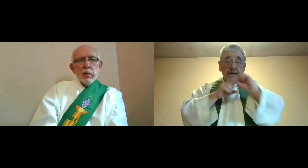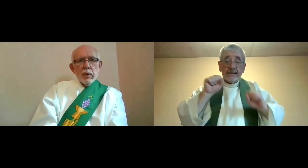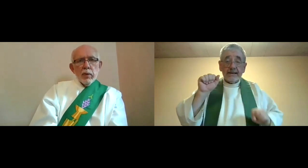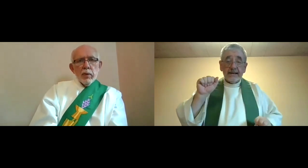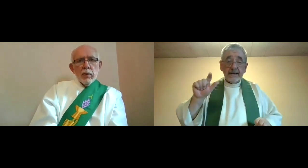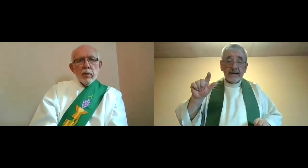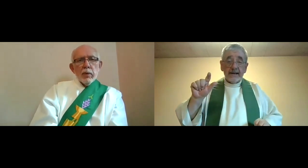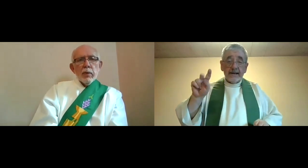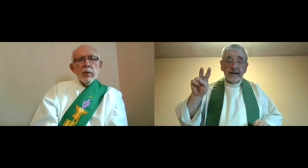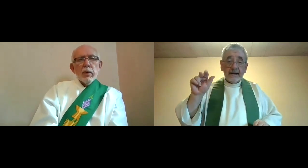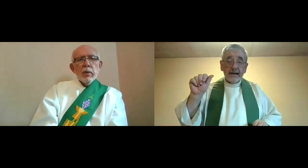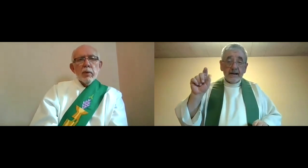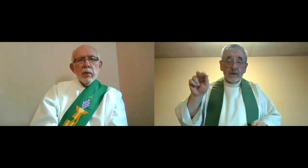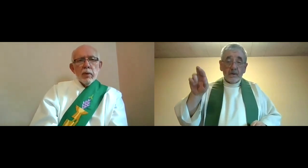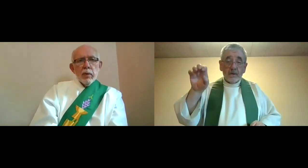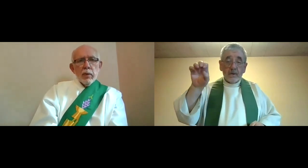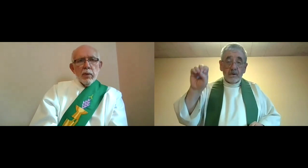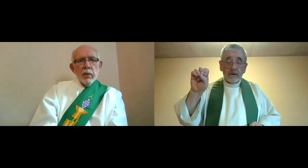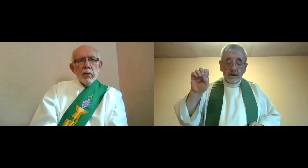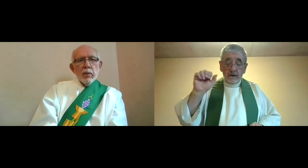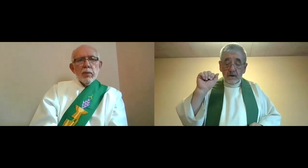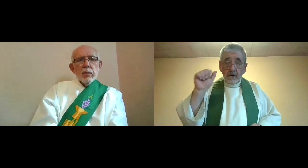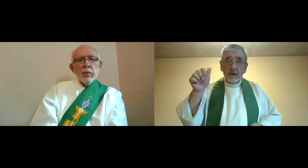and Salvatore, our Bishop,